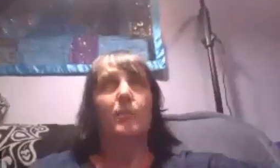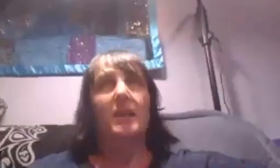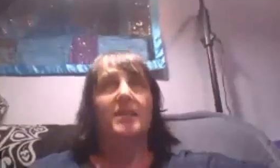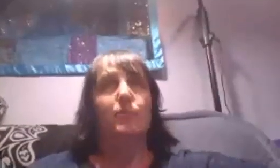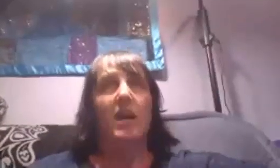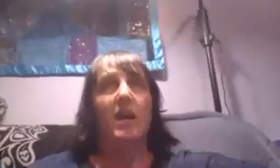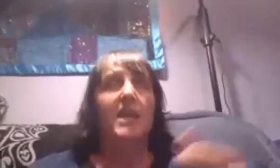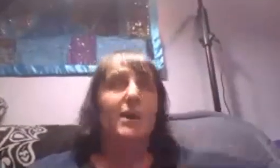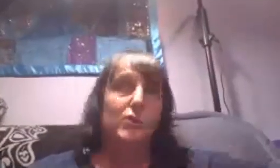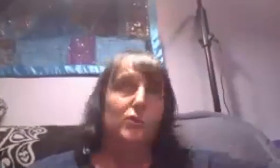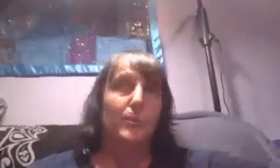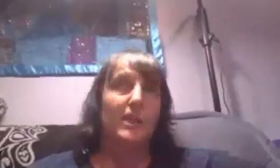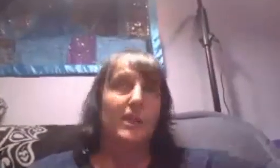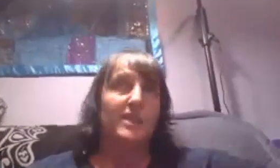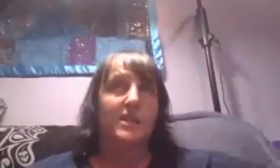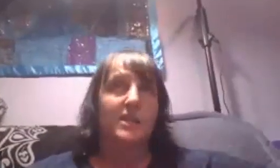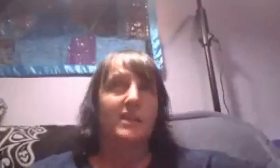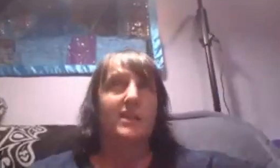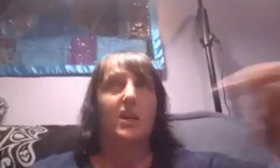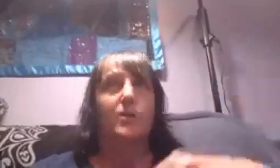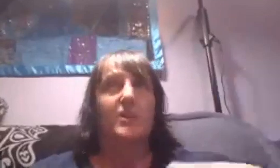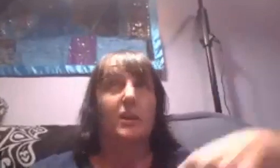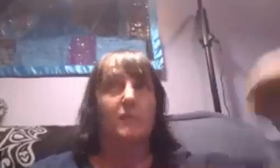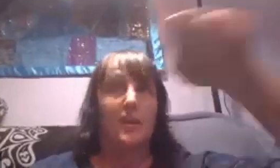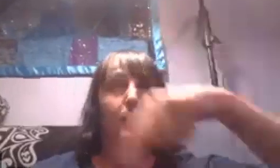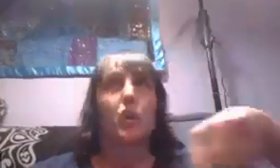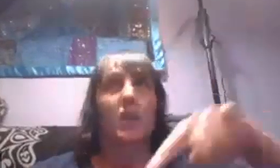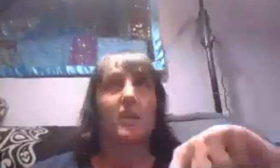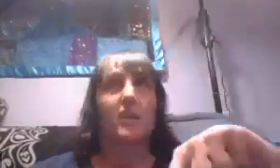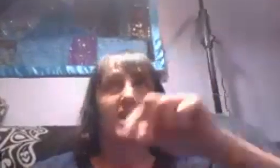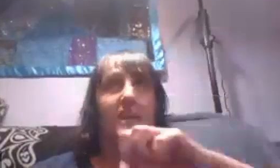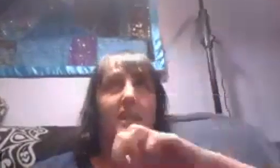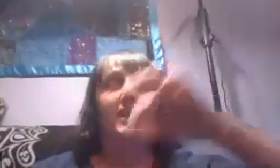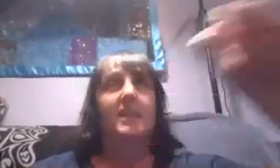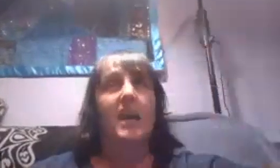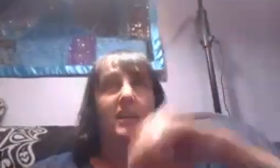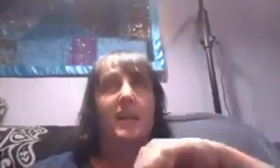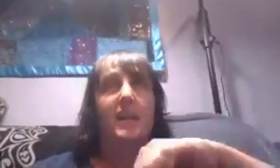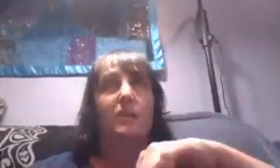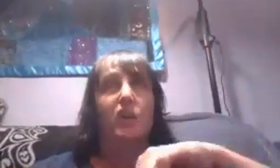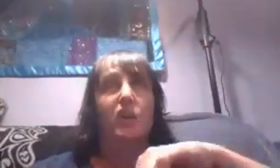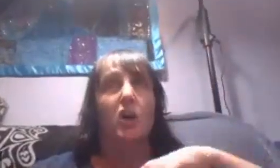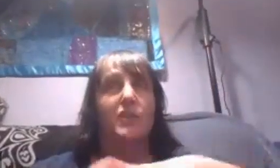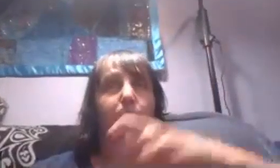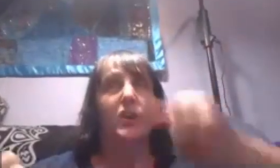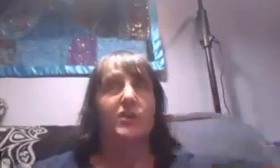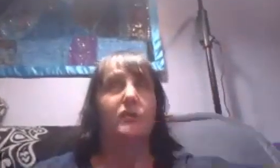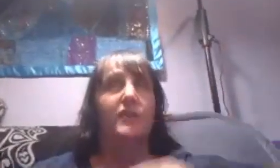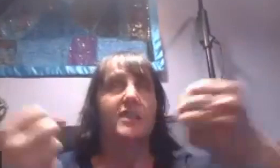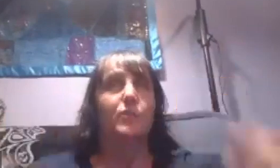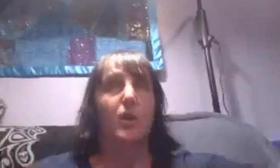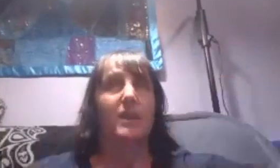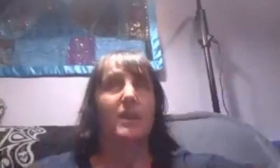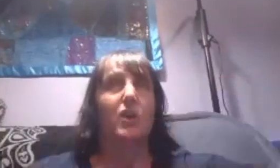training, indoor mobility practice, outdoor mobility practice, including going around the block, like you're saying, getting in and out of a car,